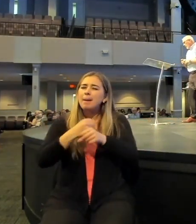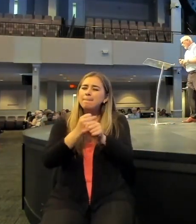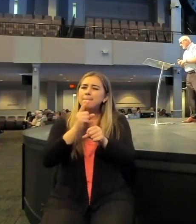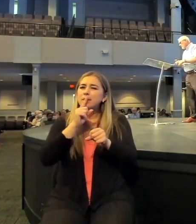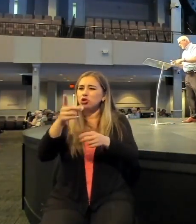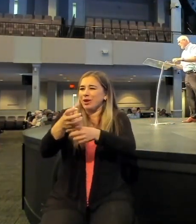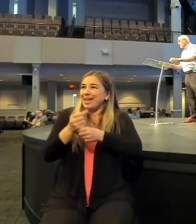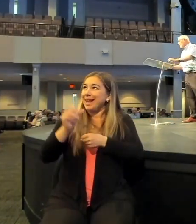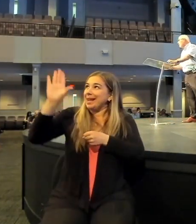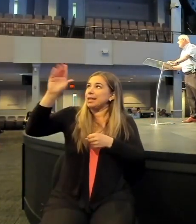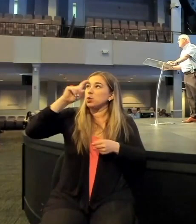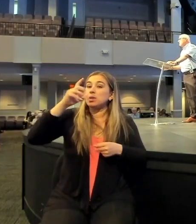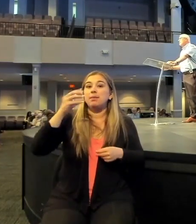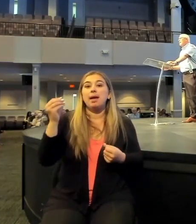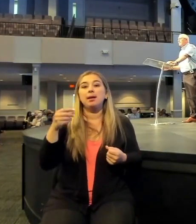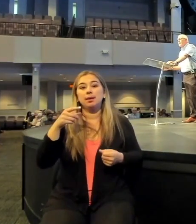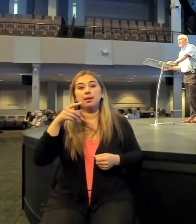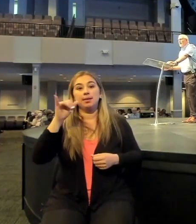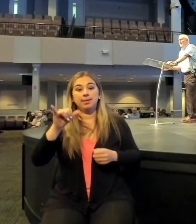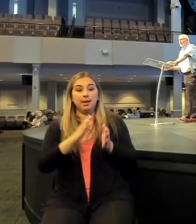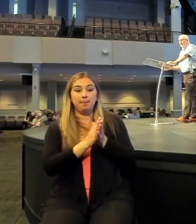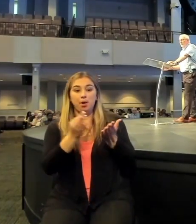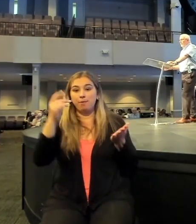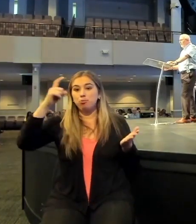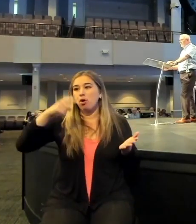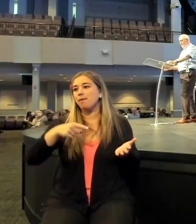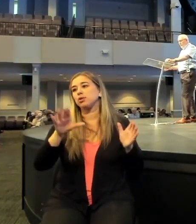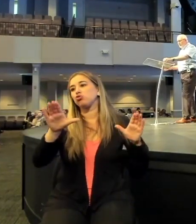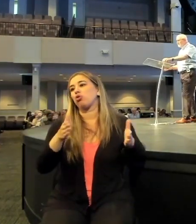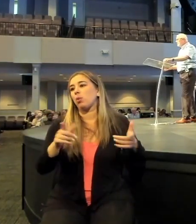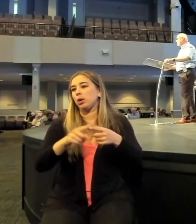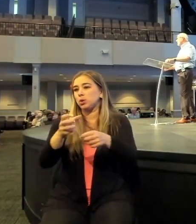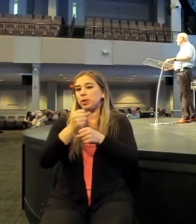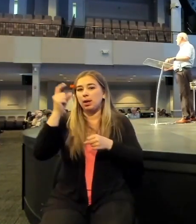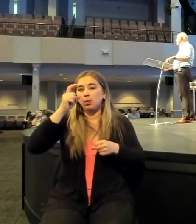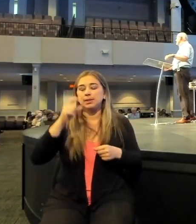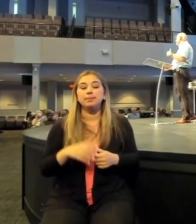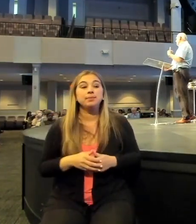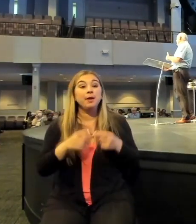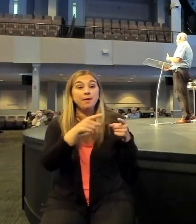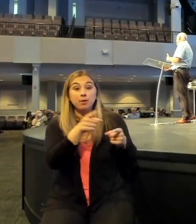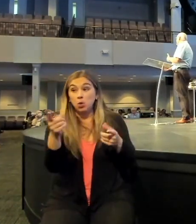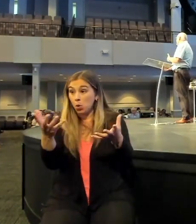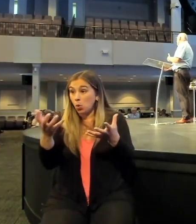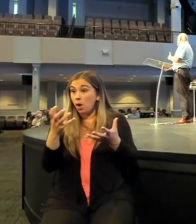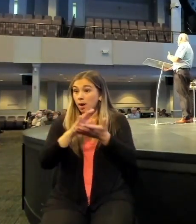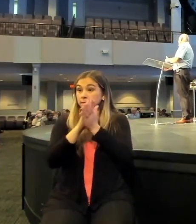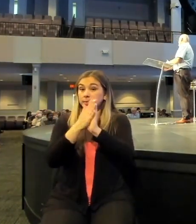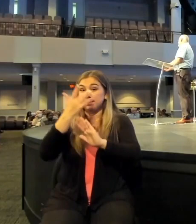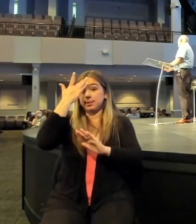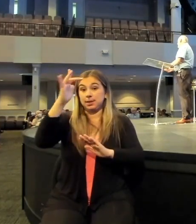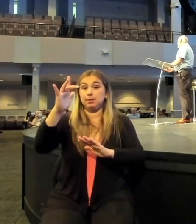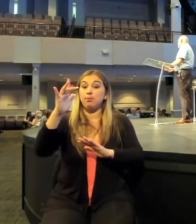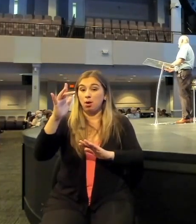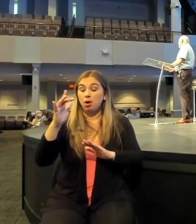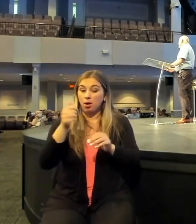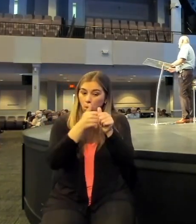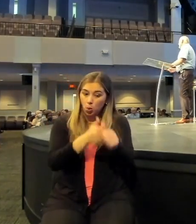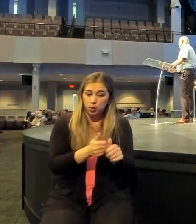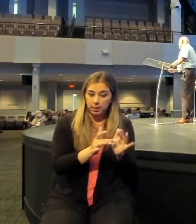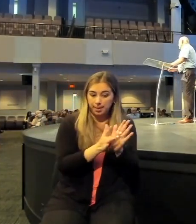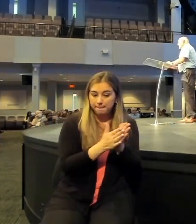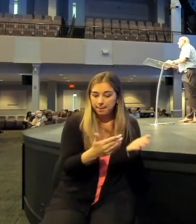life, and Proverbs is a great, great way to do that. Now, a key part of wisdom, if you're going to be smart, as the Bible defines